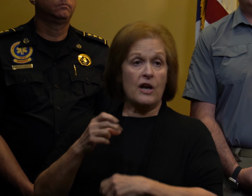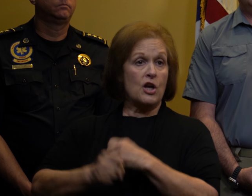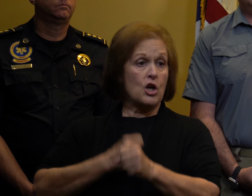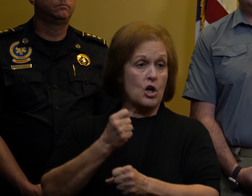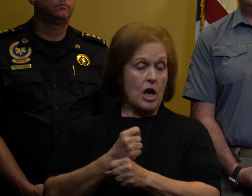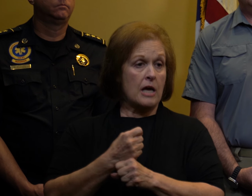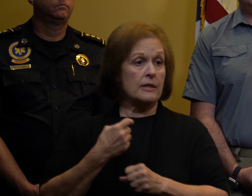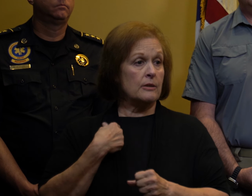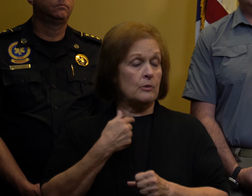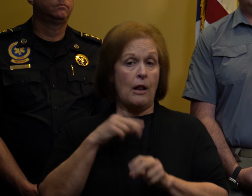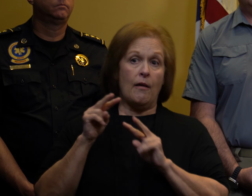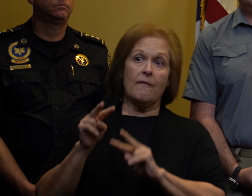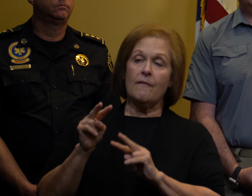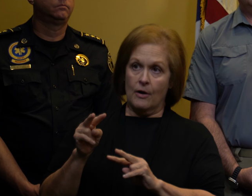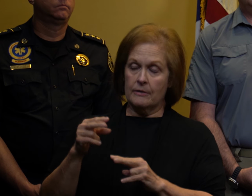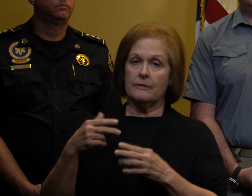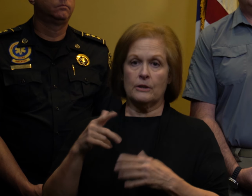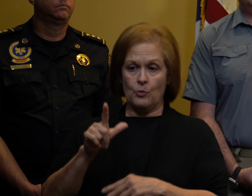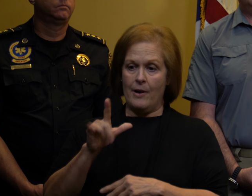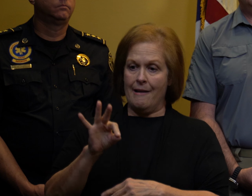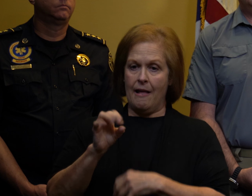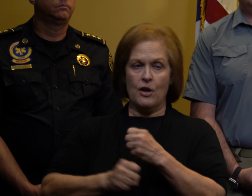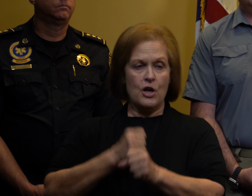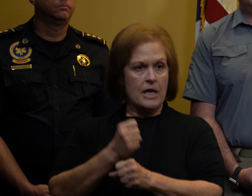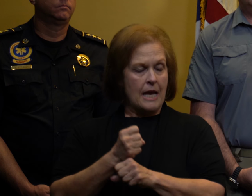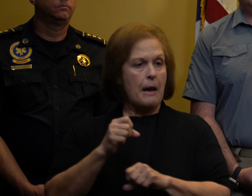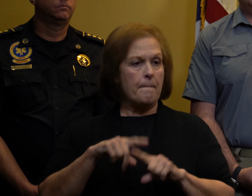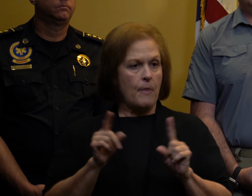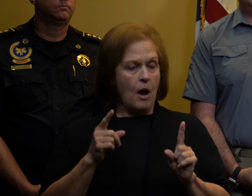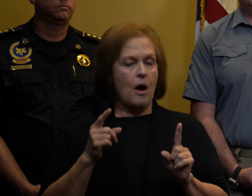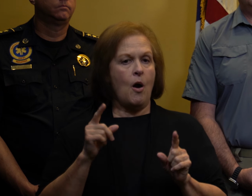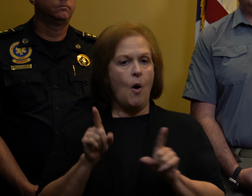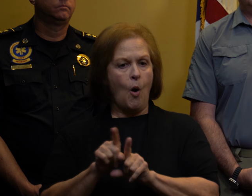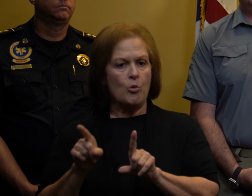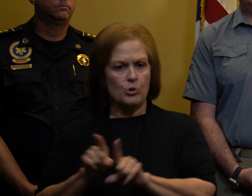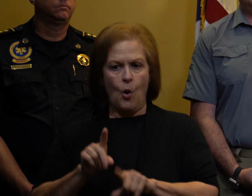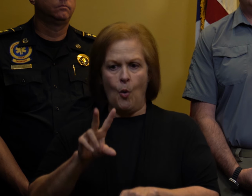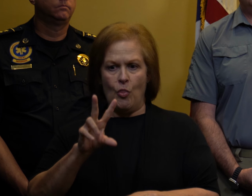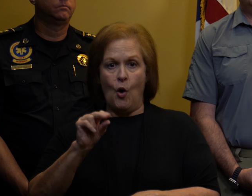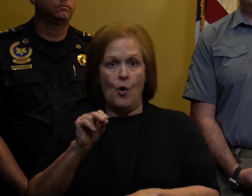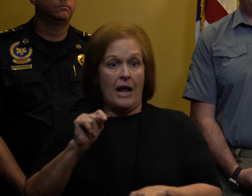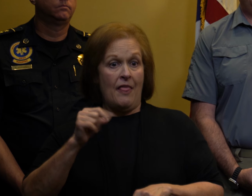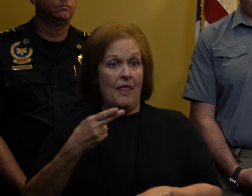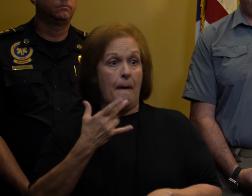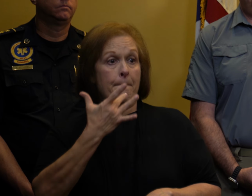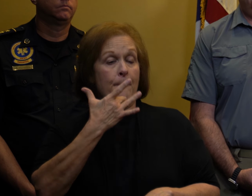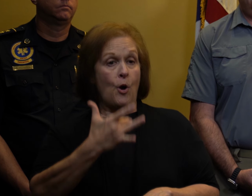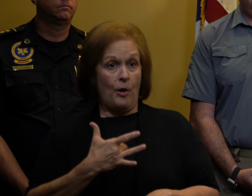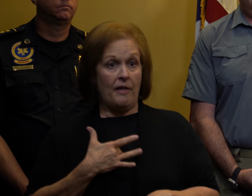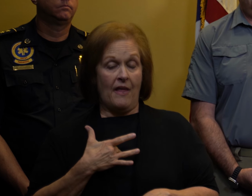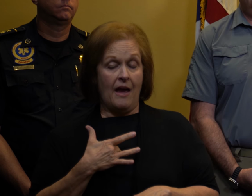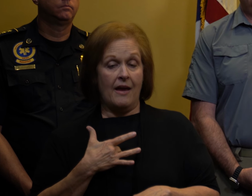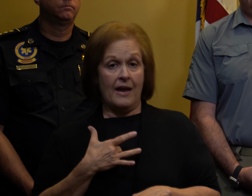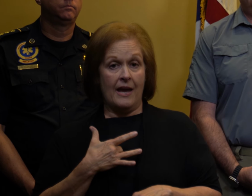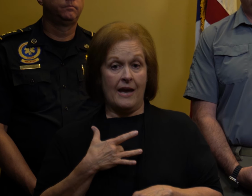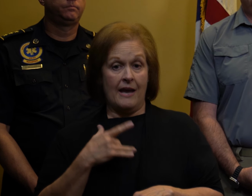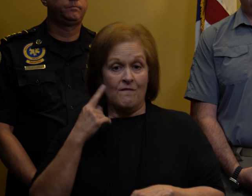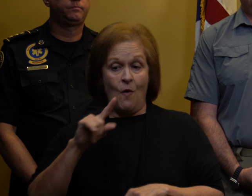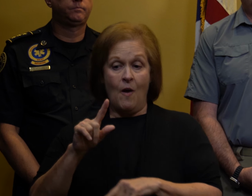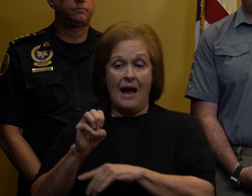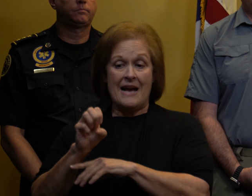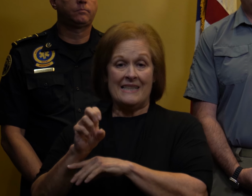exciting. We're looking not only to hosting the 29th year, but all eyes are also on the 30th birthday, that is what they're calling it.